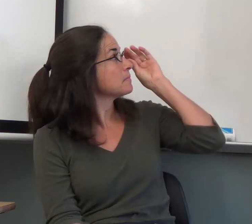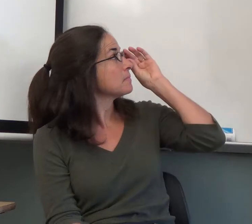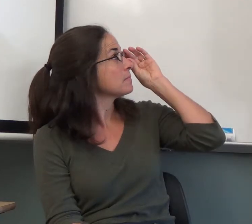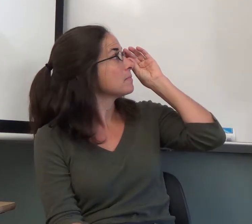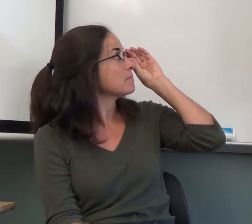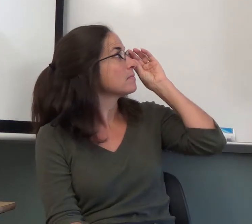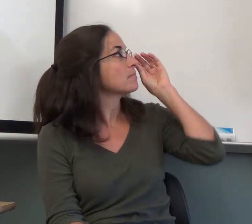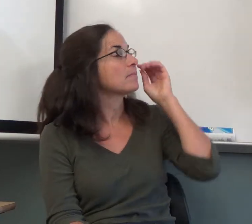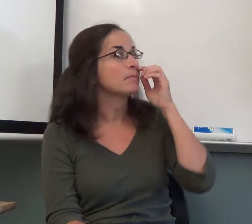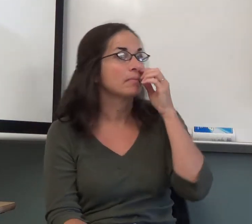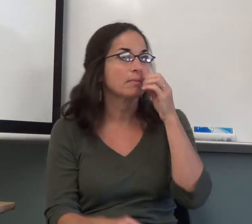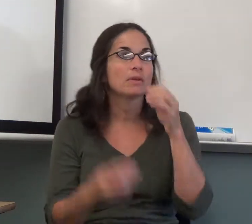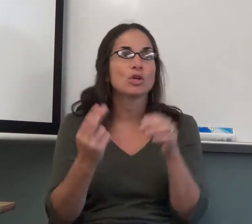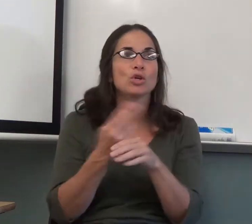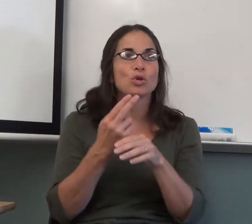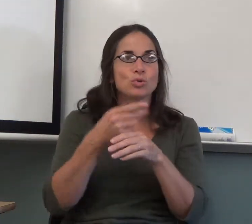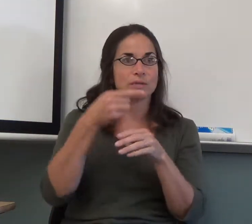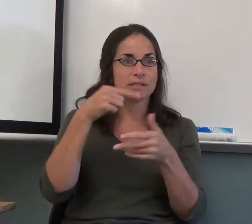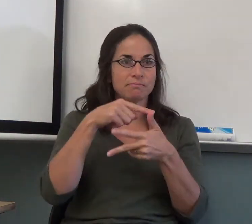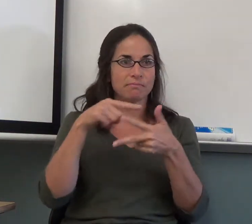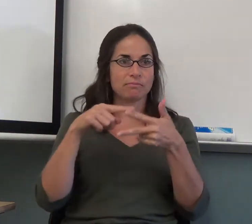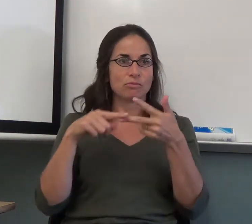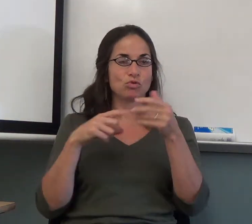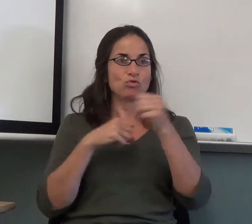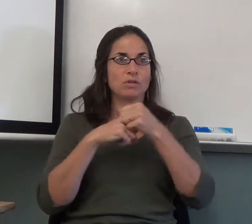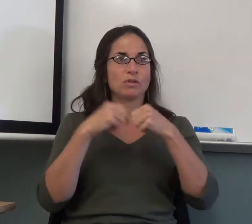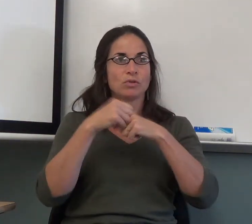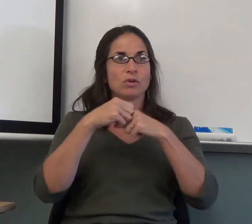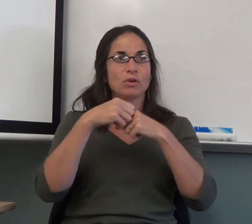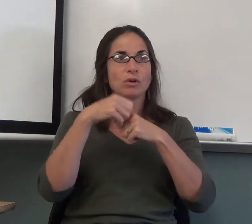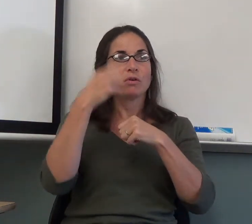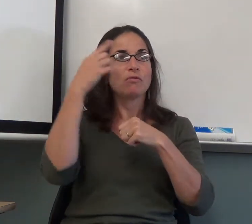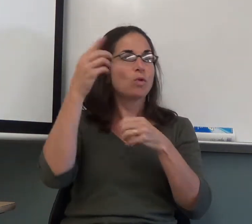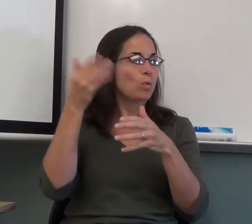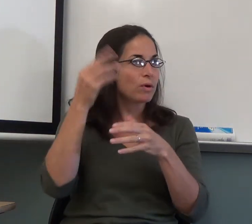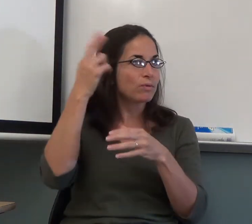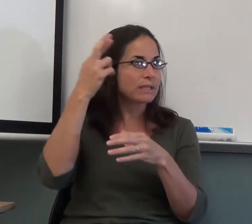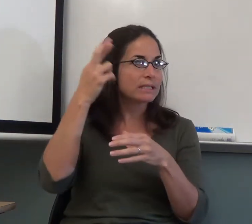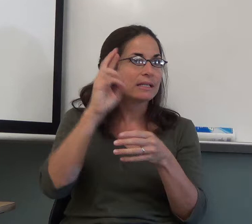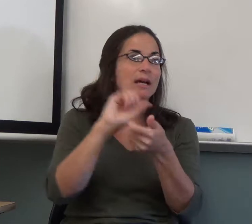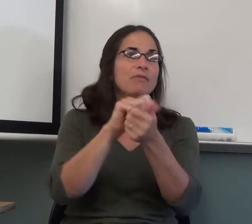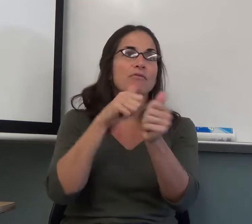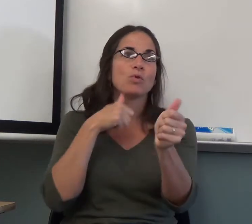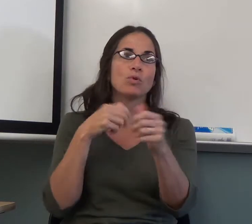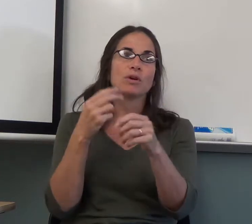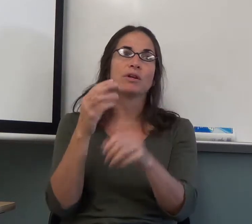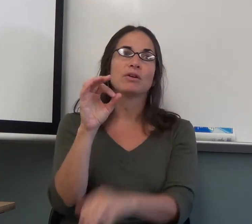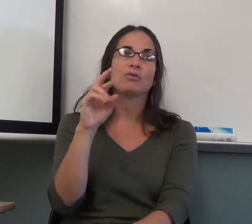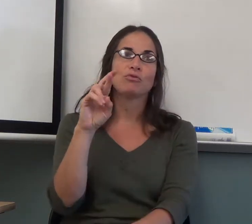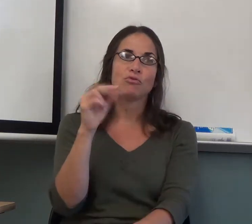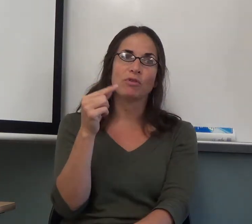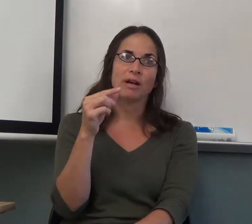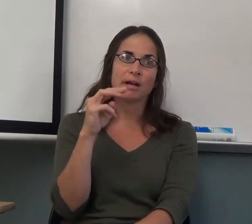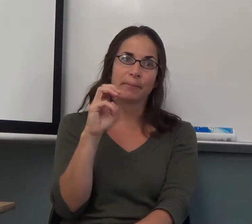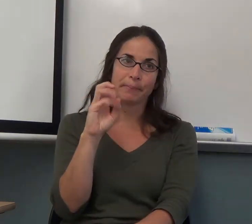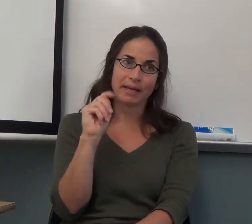to avoid, bless you, fragments. Is that right? Remember that? We talked about that last